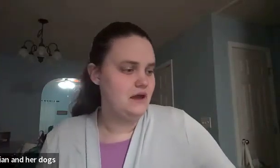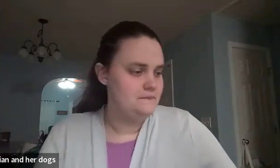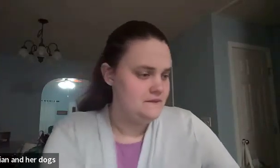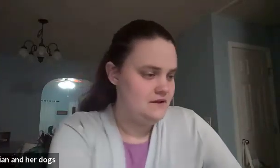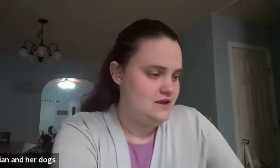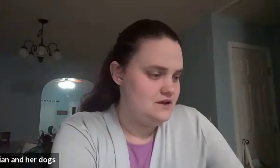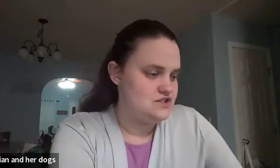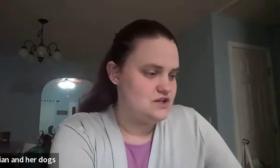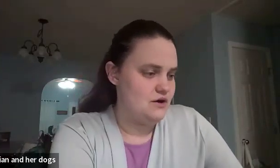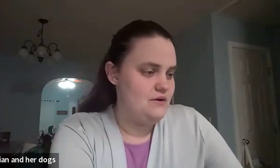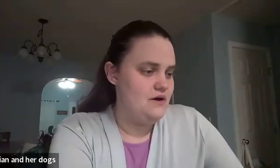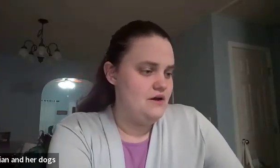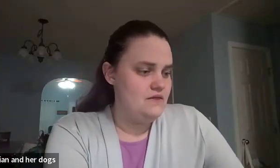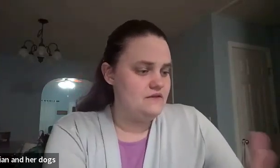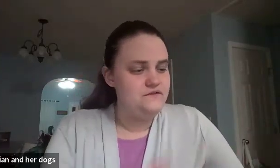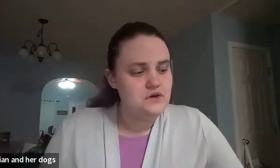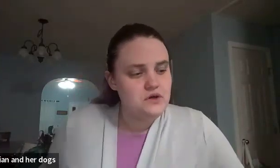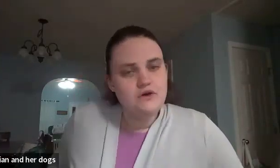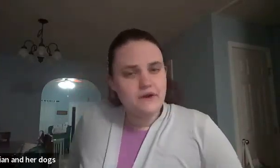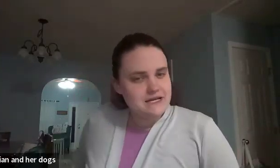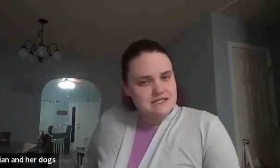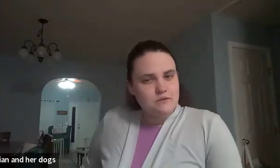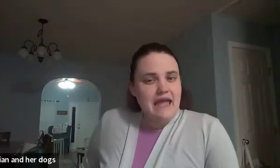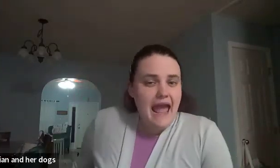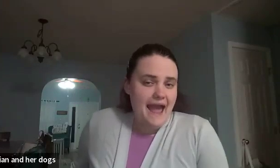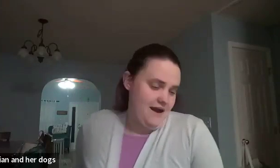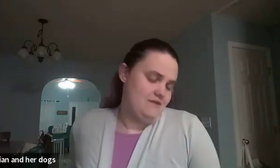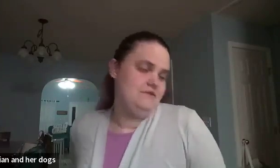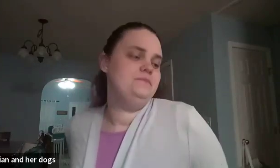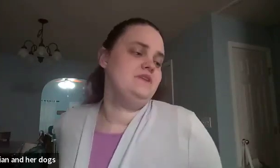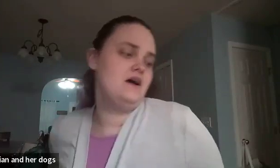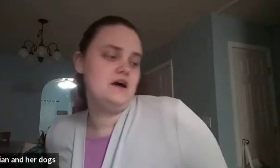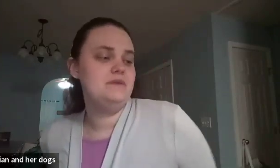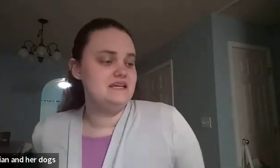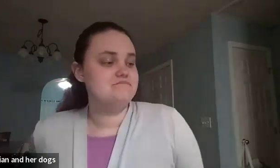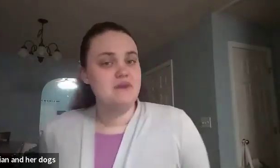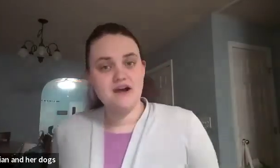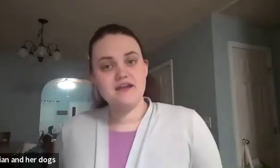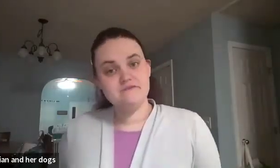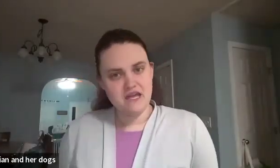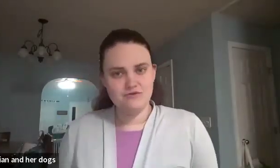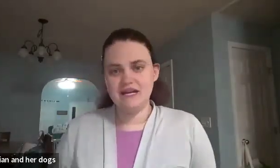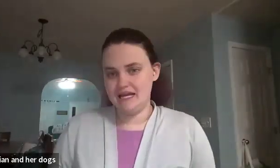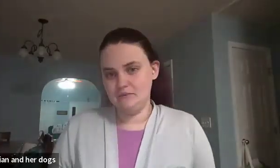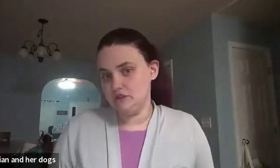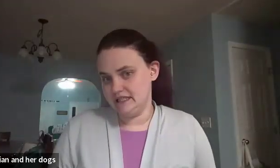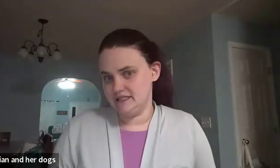Okay. So the few phrases we have is my favorite animal